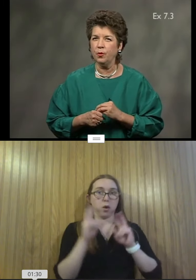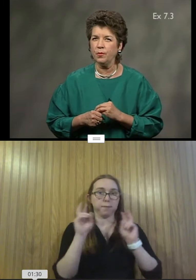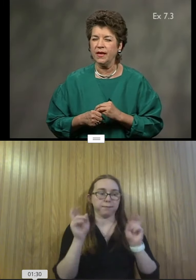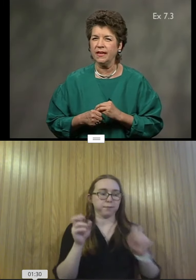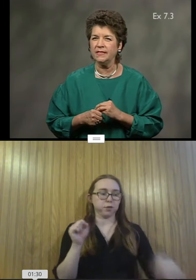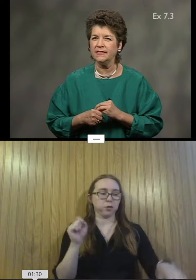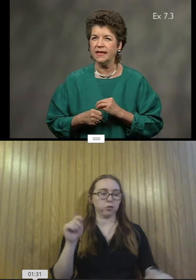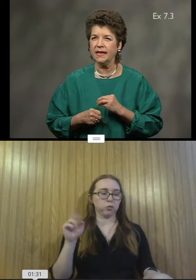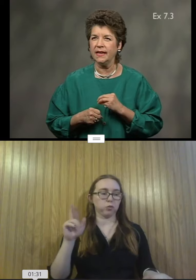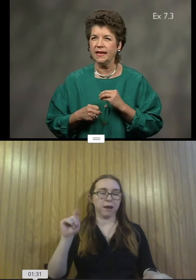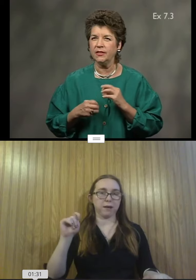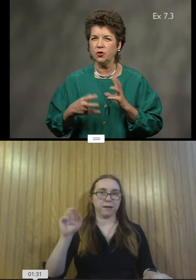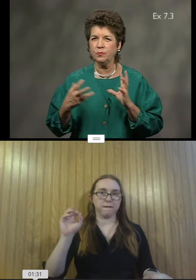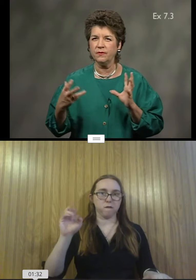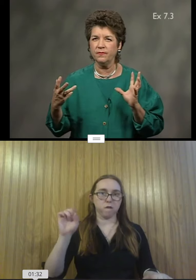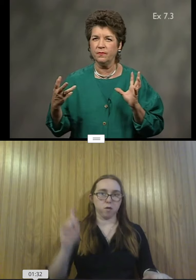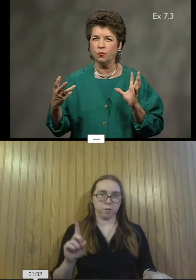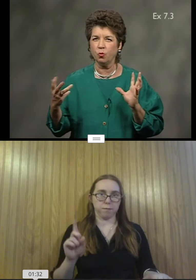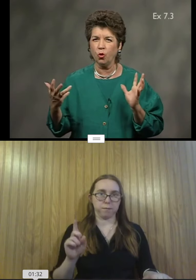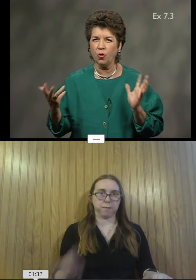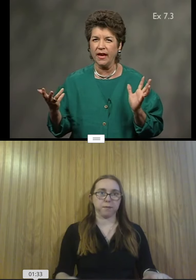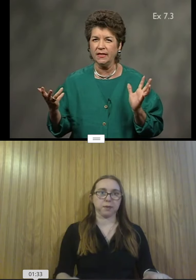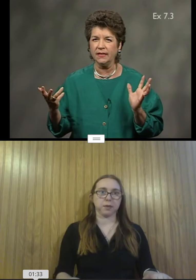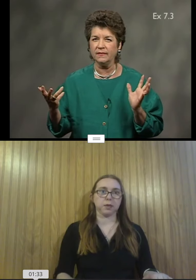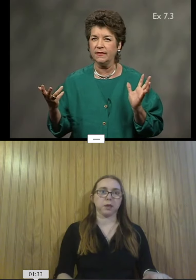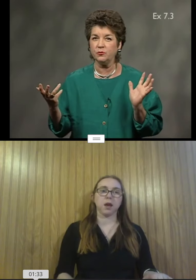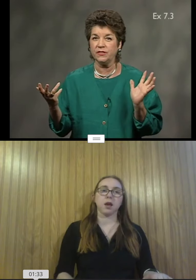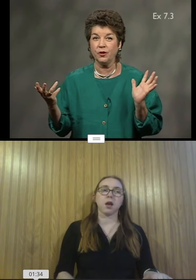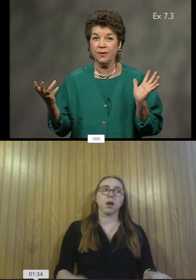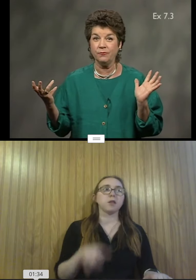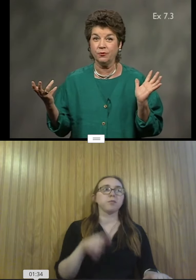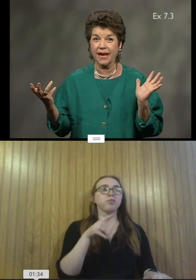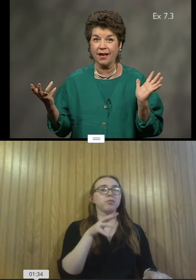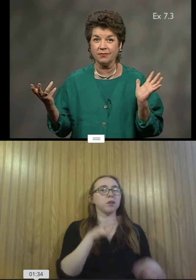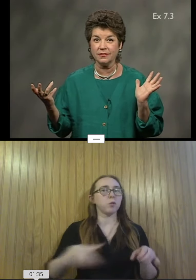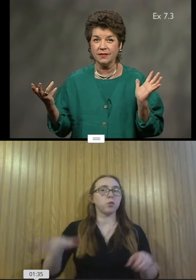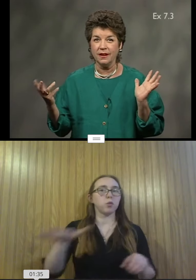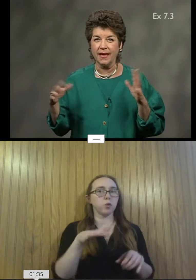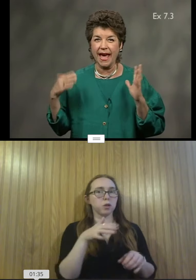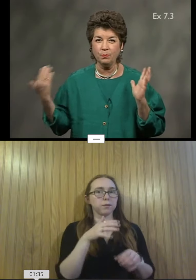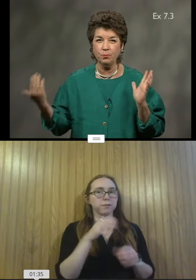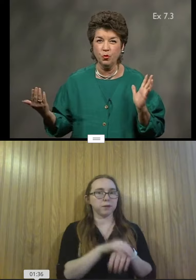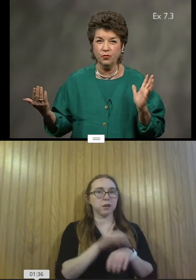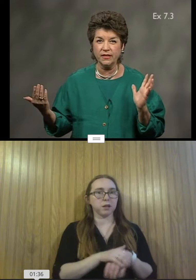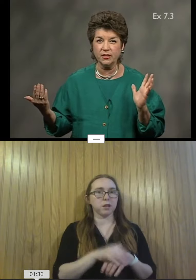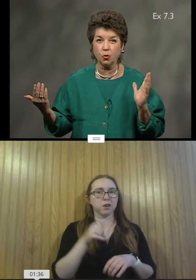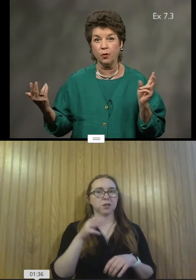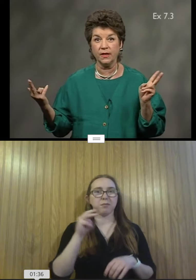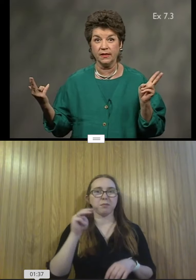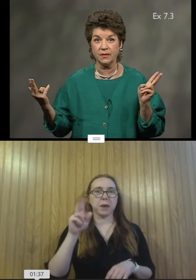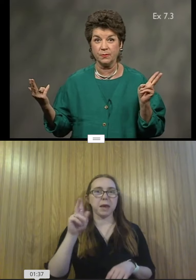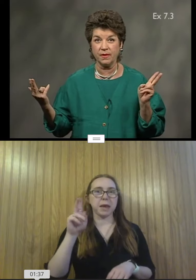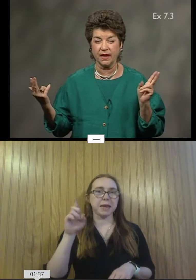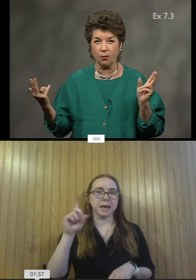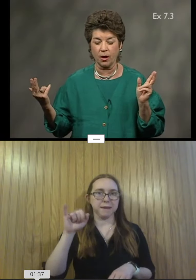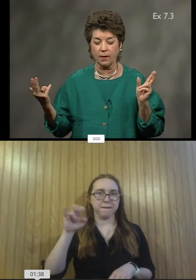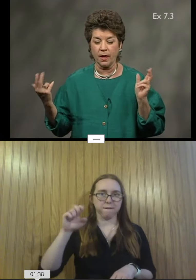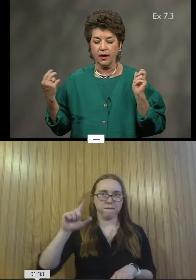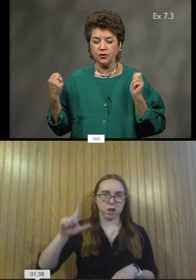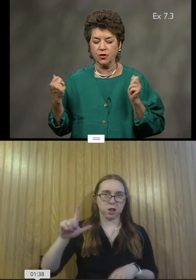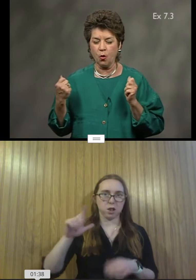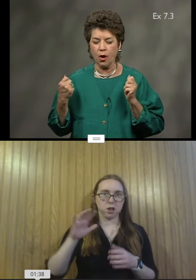the important thing is, in terms of rural England, these were still medieval towns. They hadn't moved into, quote, the Elizabethan